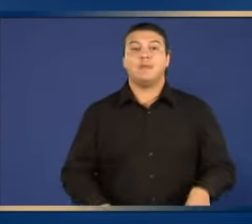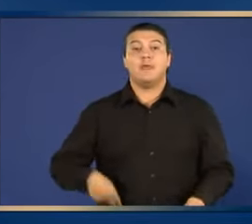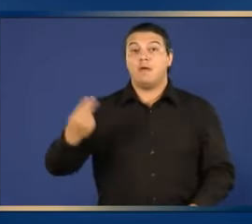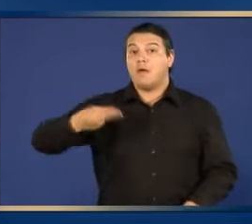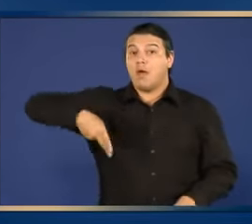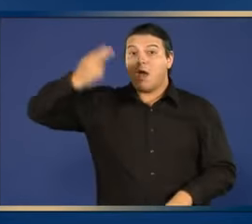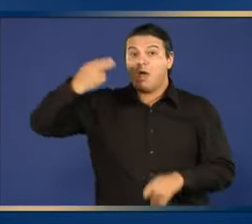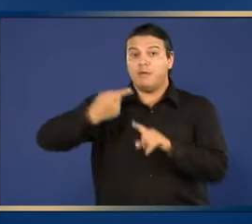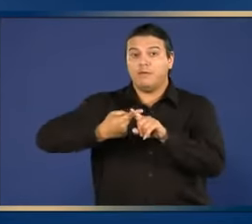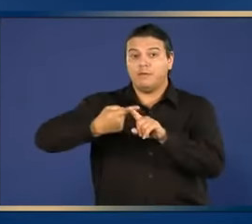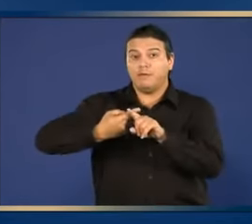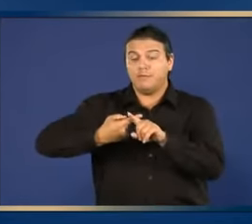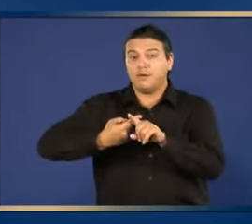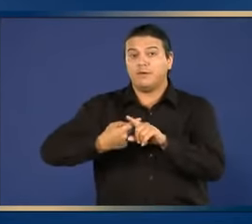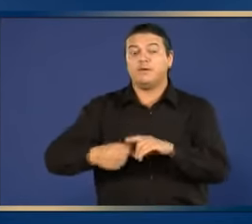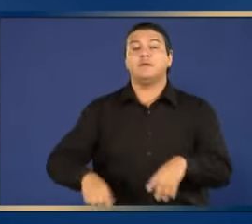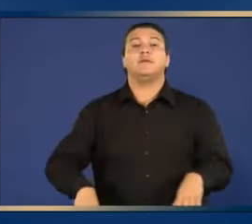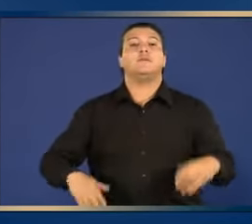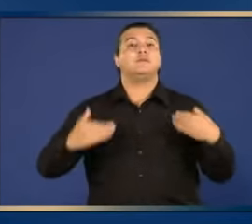extreme fatigue,